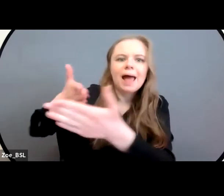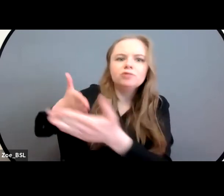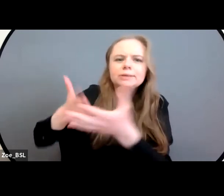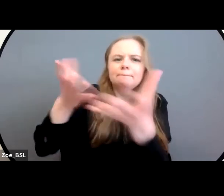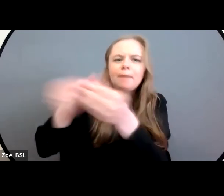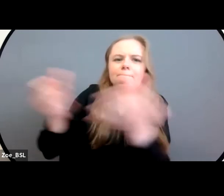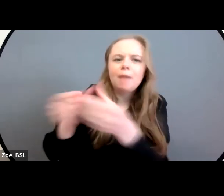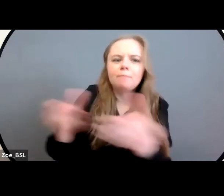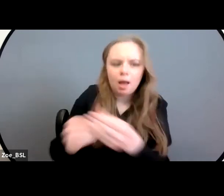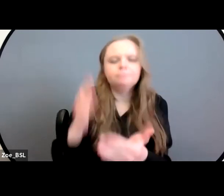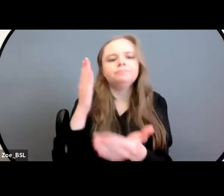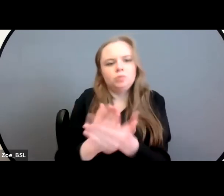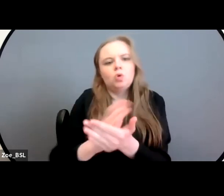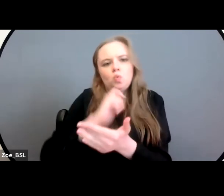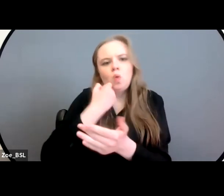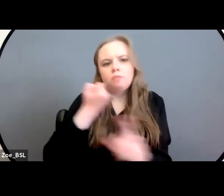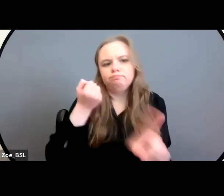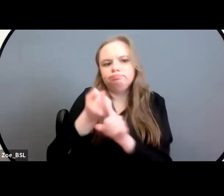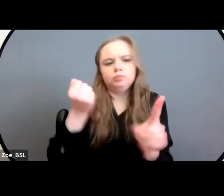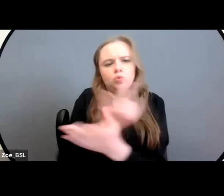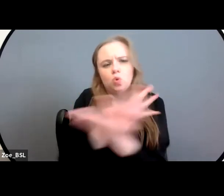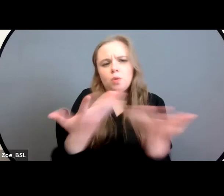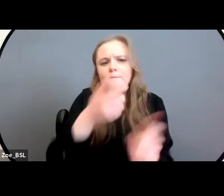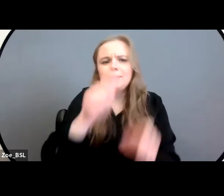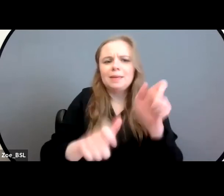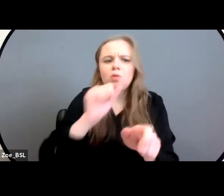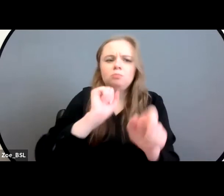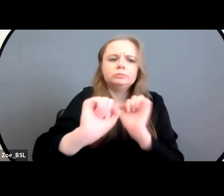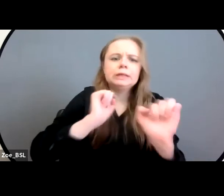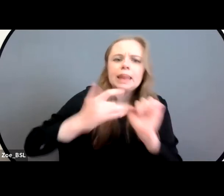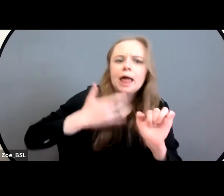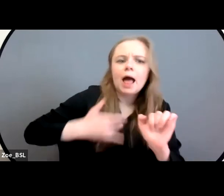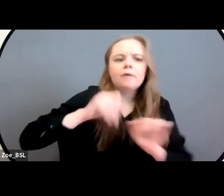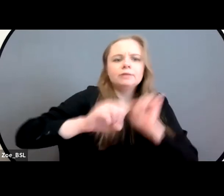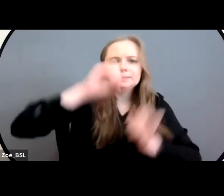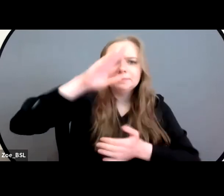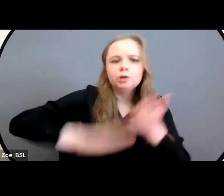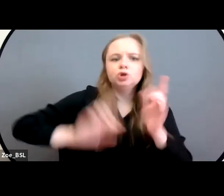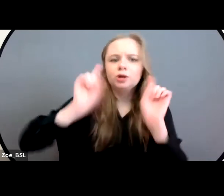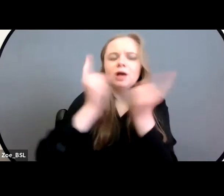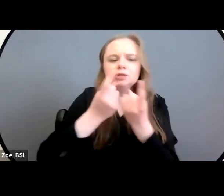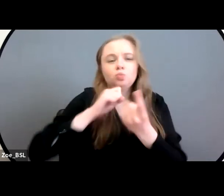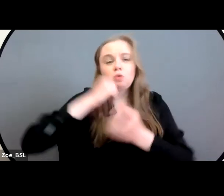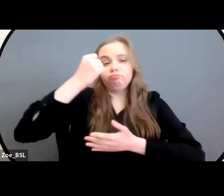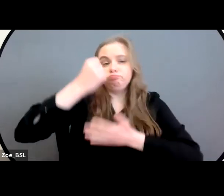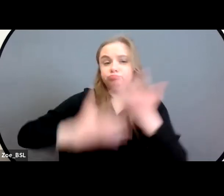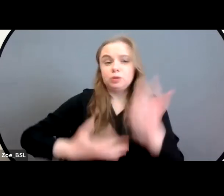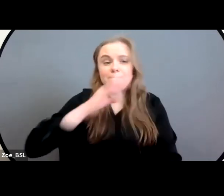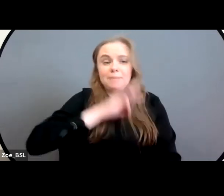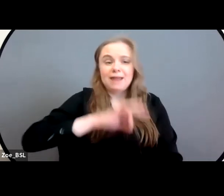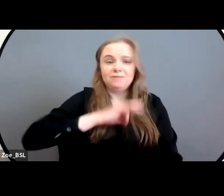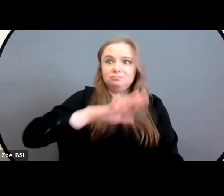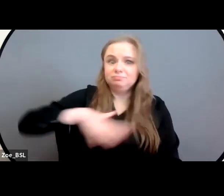huge difference to the lives of so many people, and actually have a lot of additional benefits as well across the university cohort.